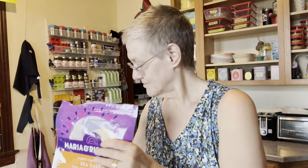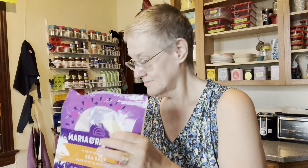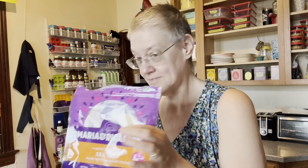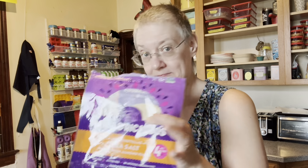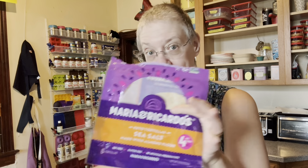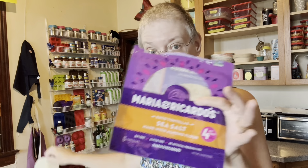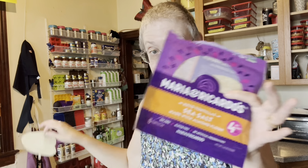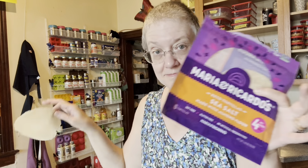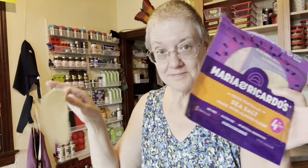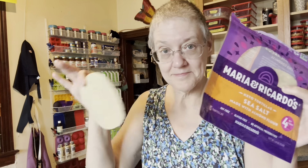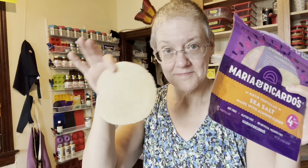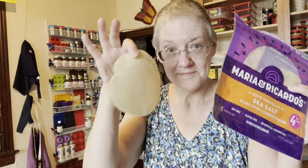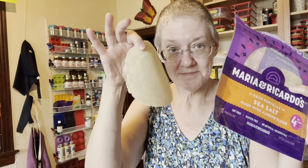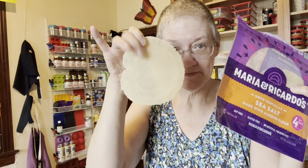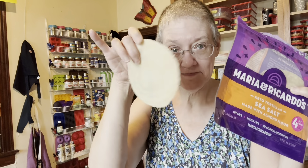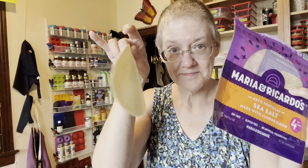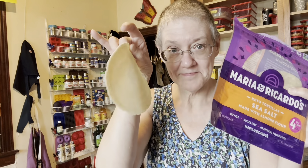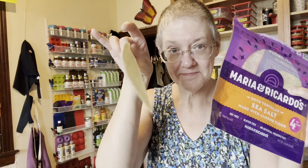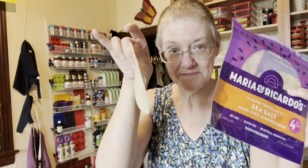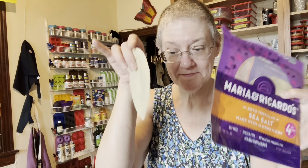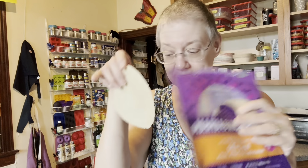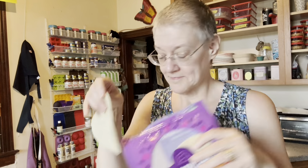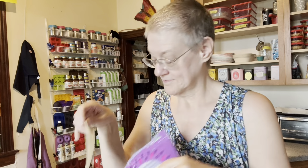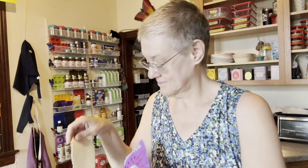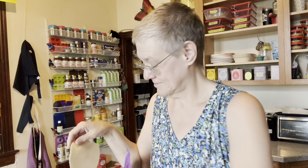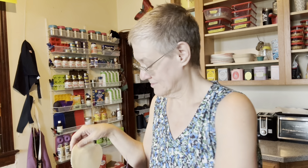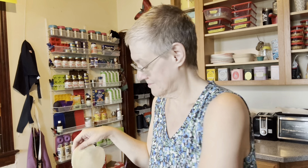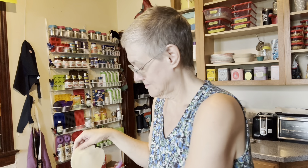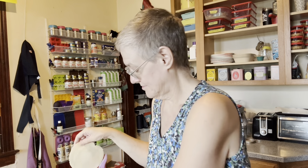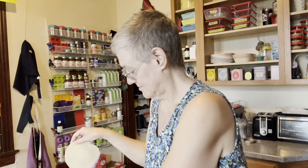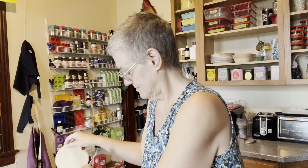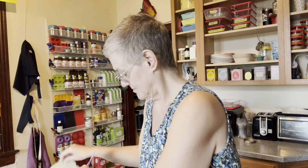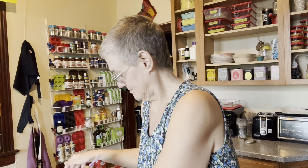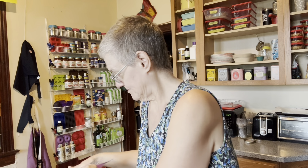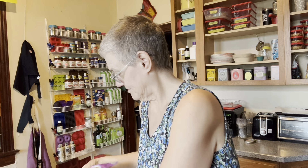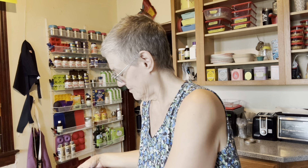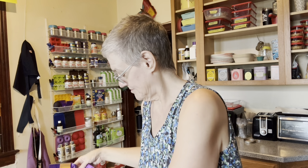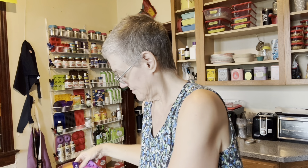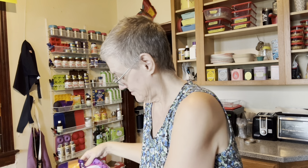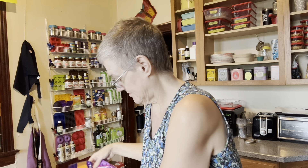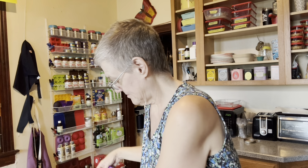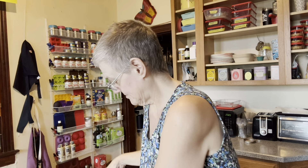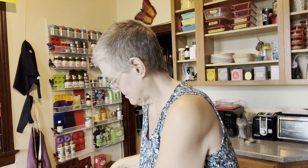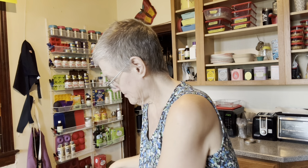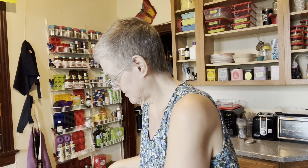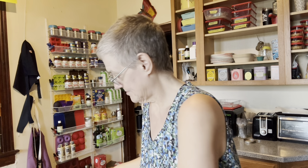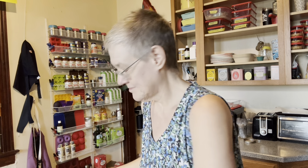4 grams of net carbs. This is what we use. Let me show you a piece that broke off.